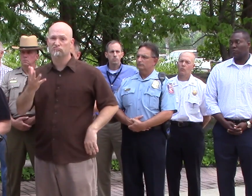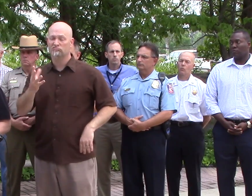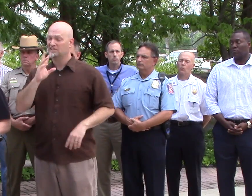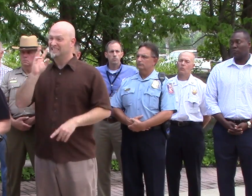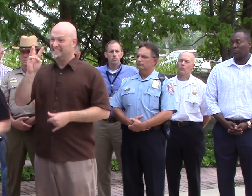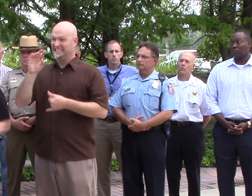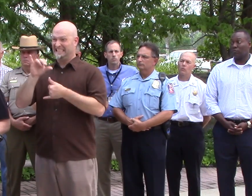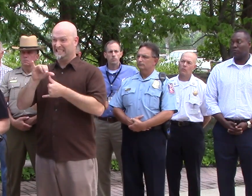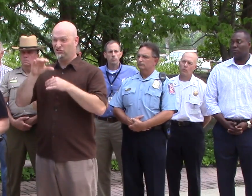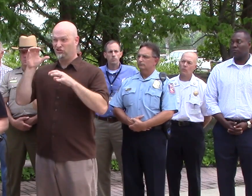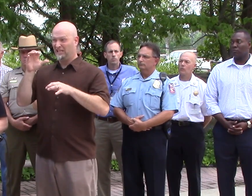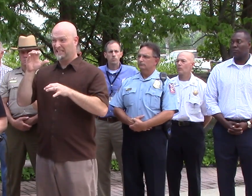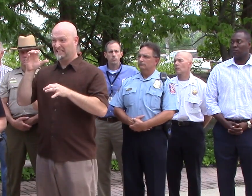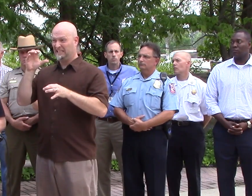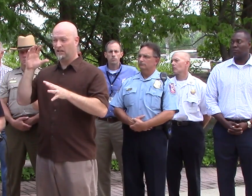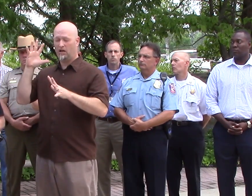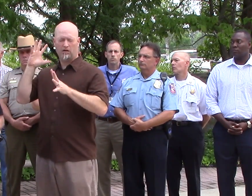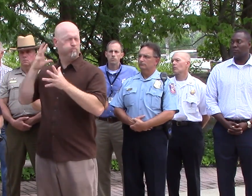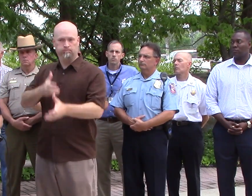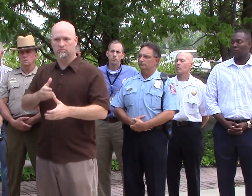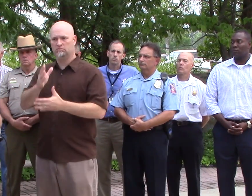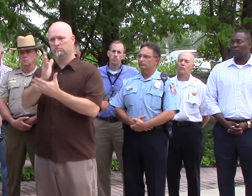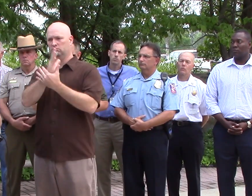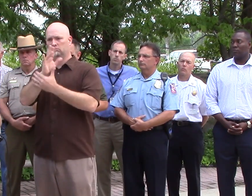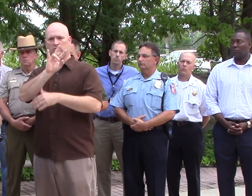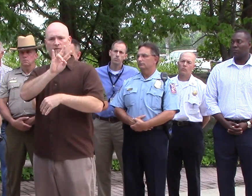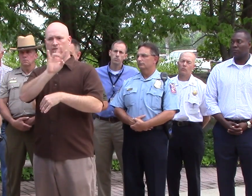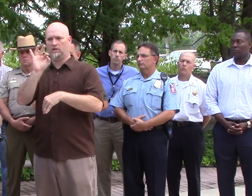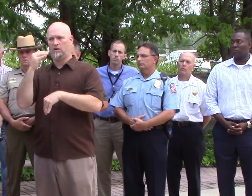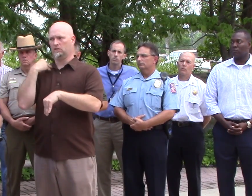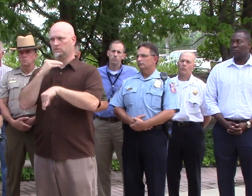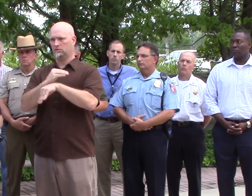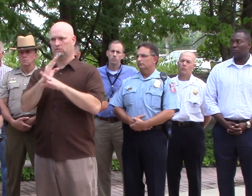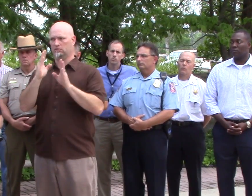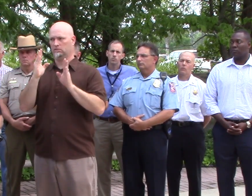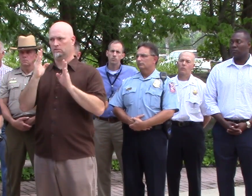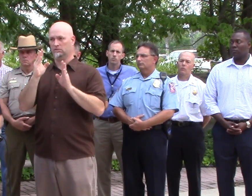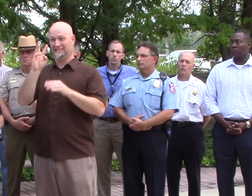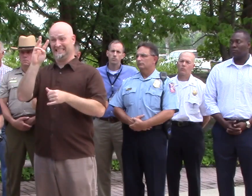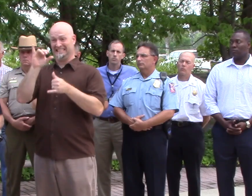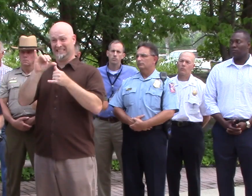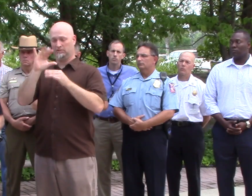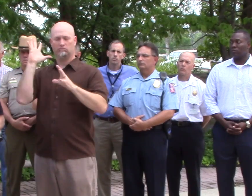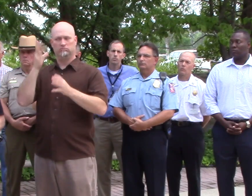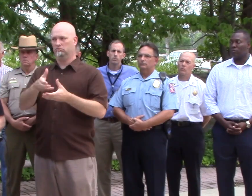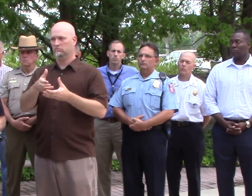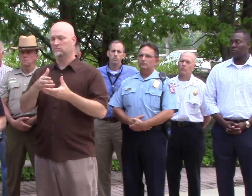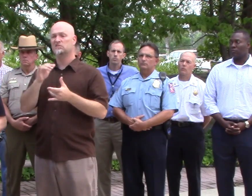the equivalent of a whole month of rain normally.